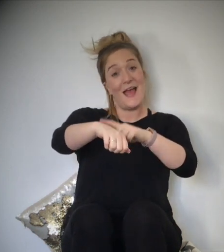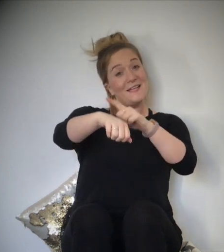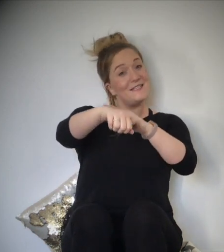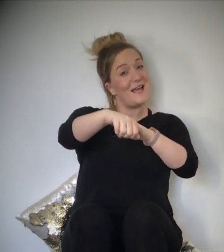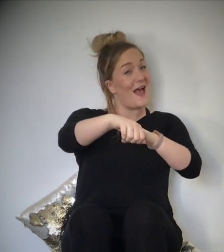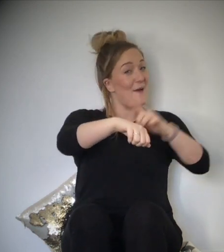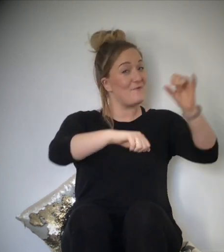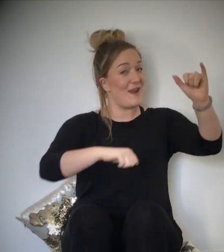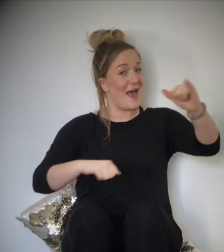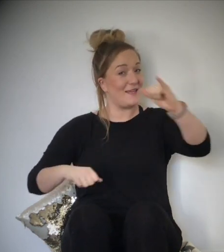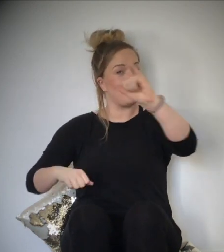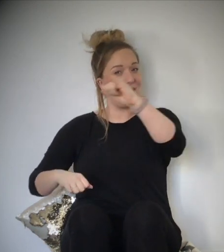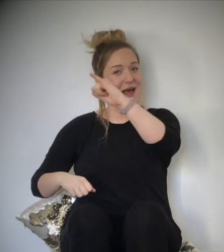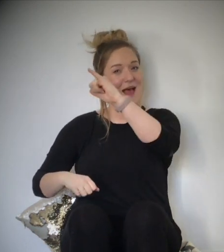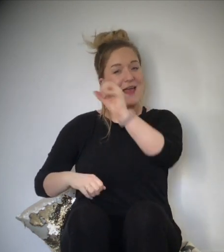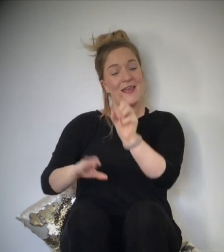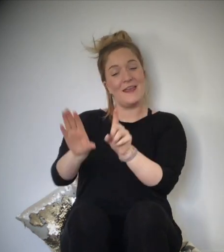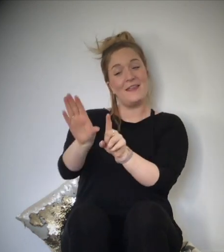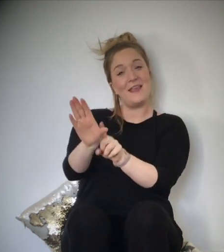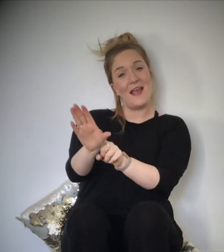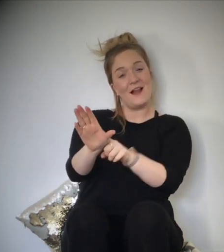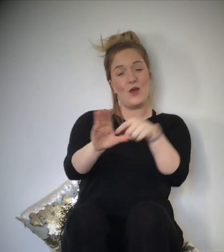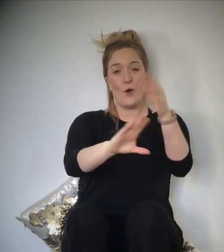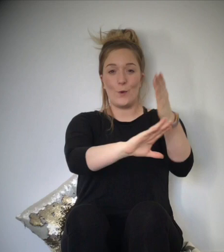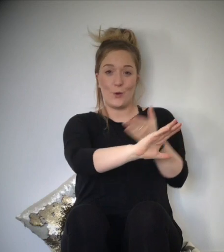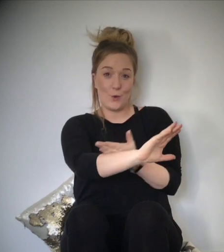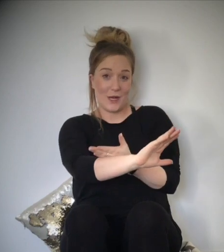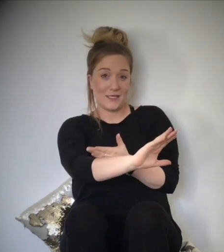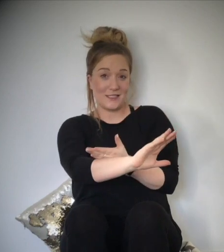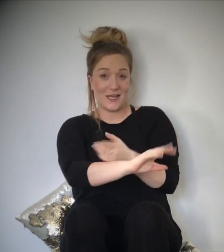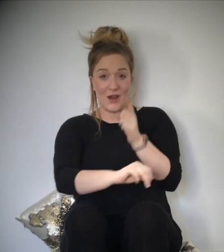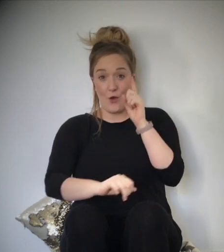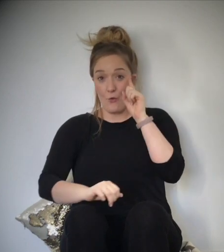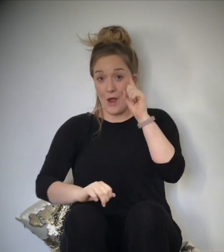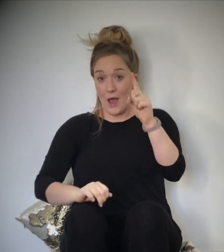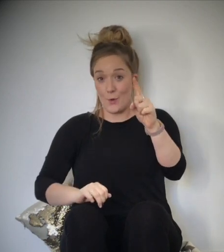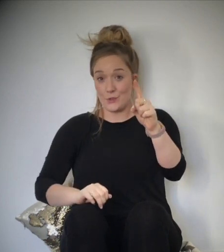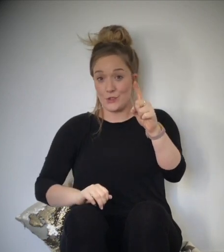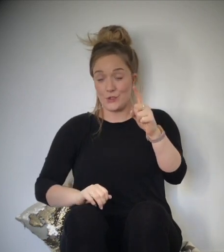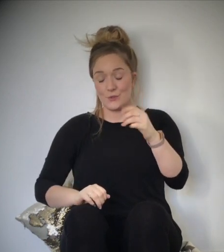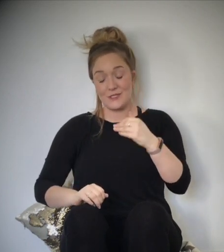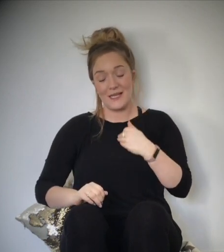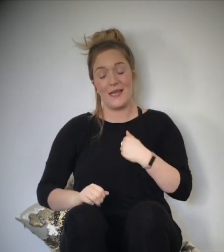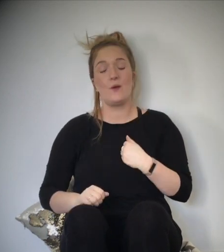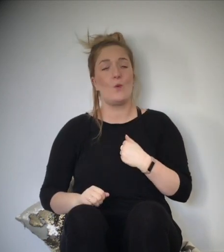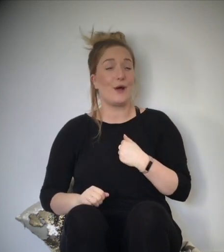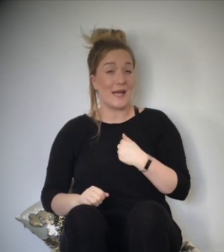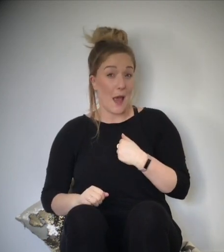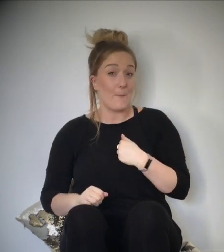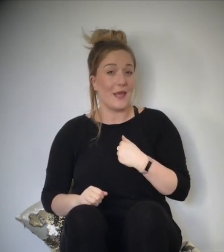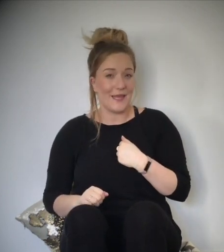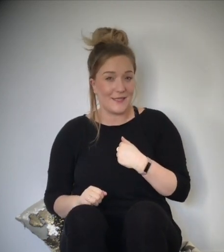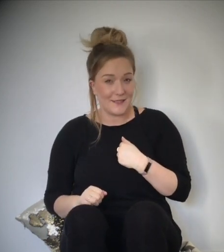Time flies by in the yellow and green, stick around and you'll see what I mean